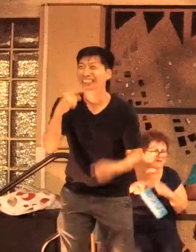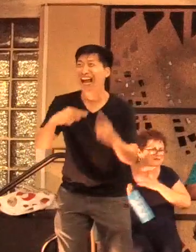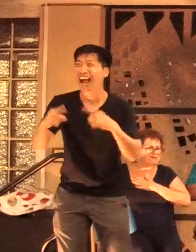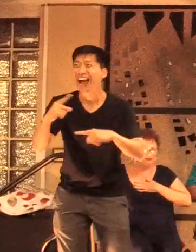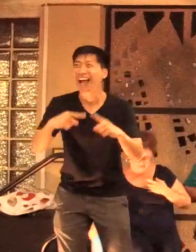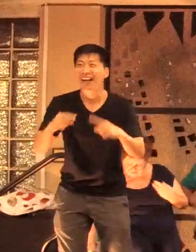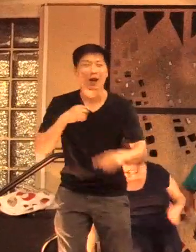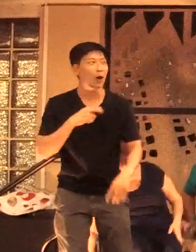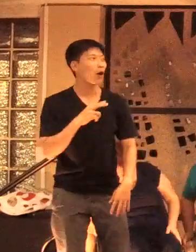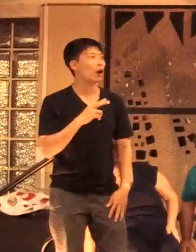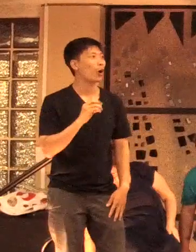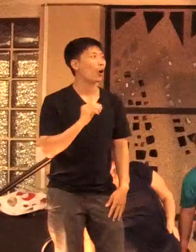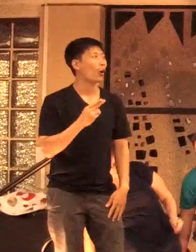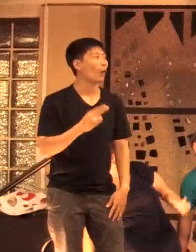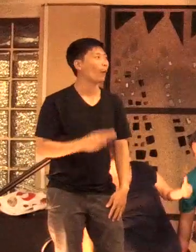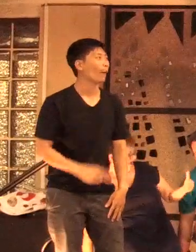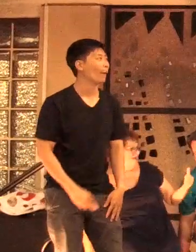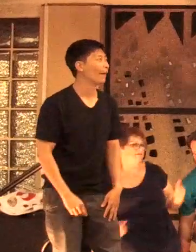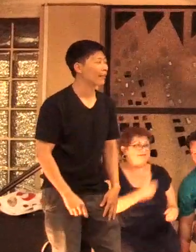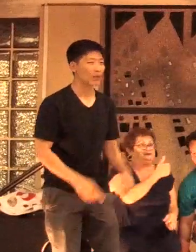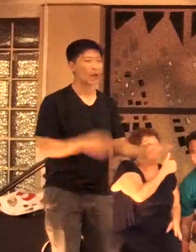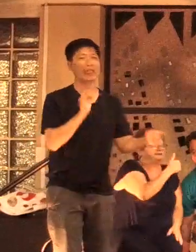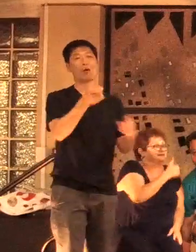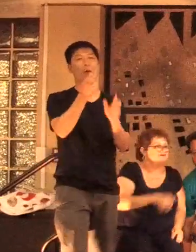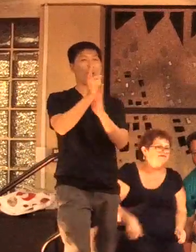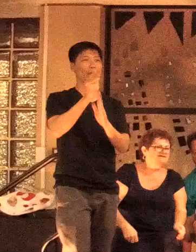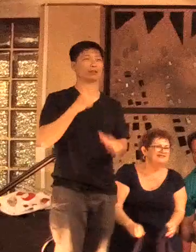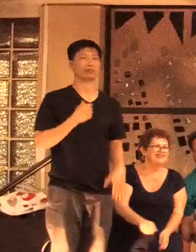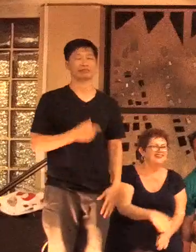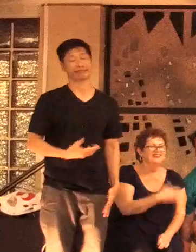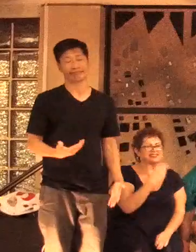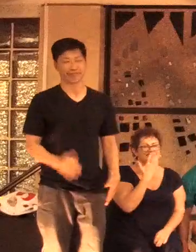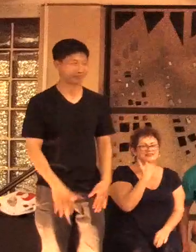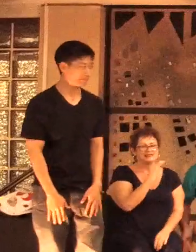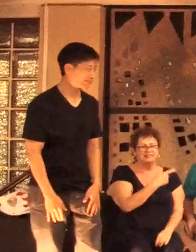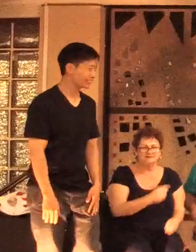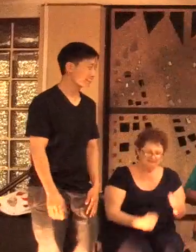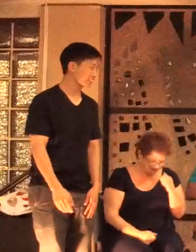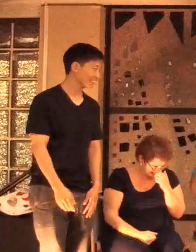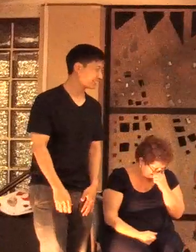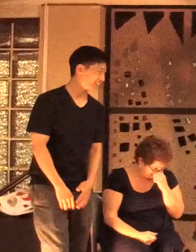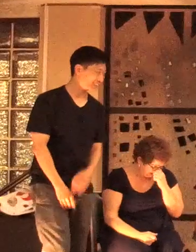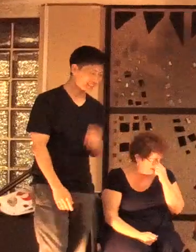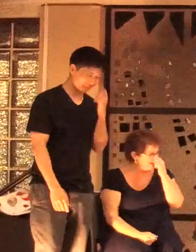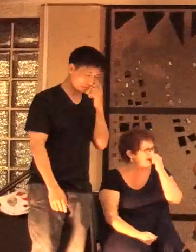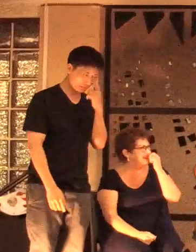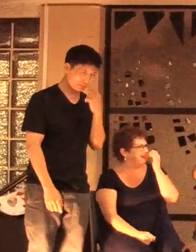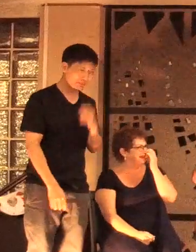Oh. That was a long time.